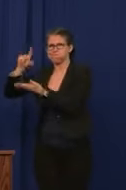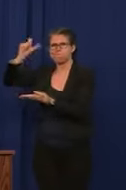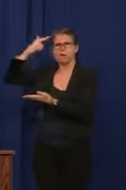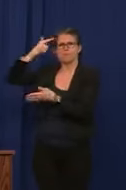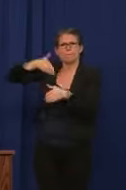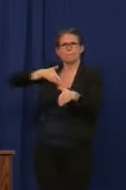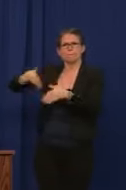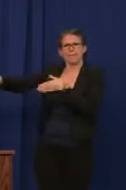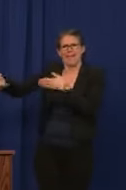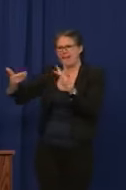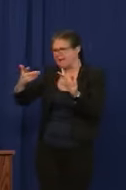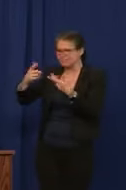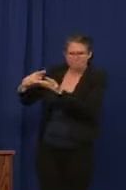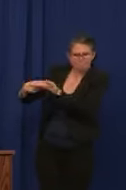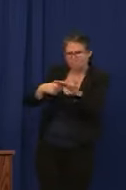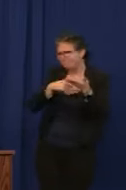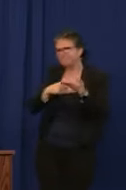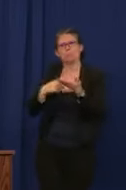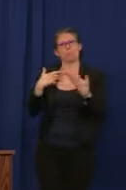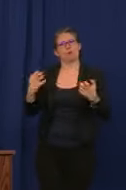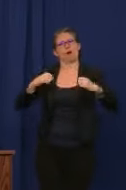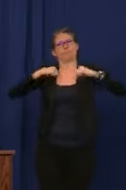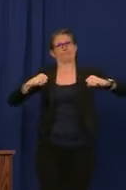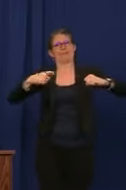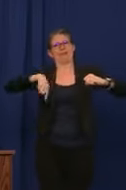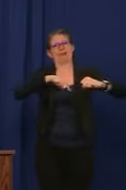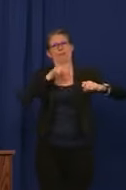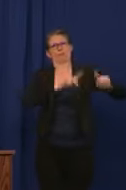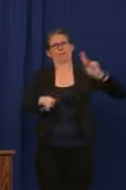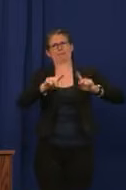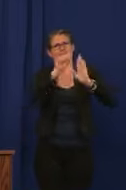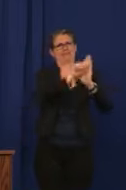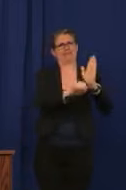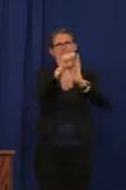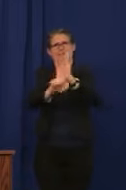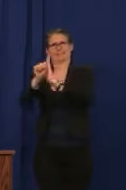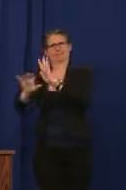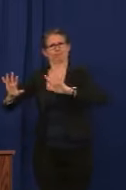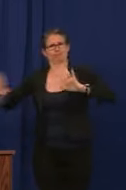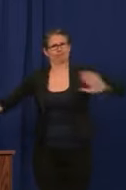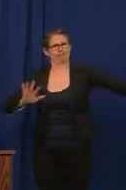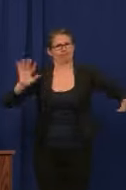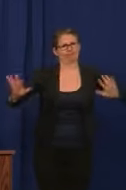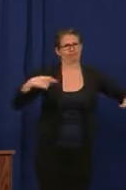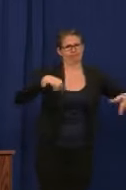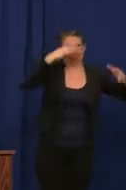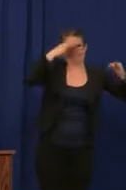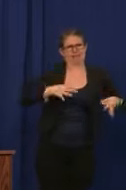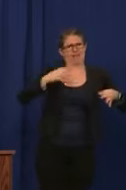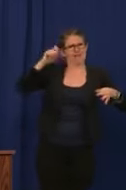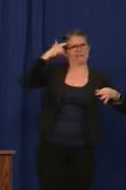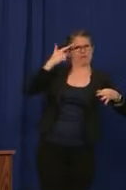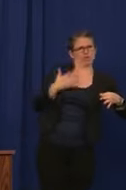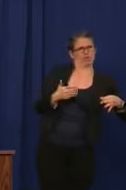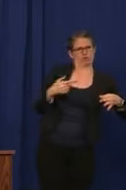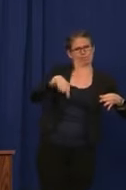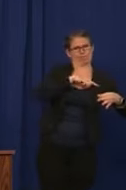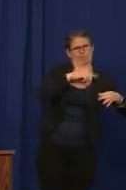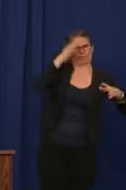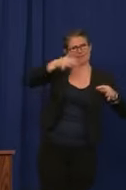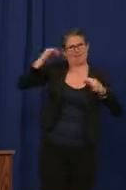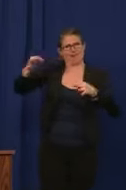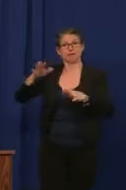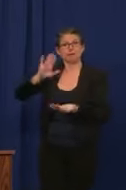government. And I imagine we'll be talking about our budgets and the need for distribution of the CARES Act relief